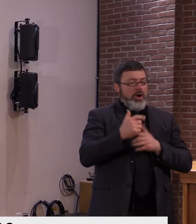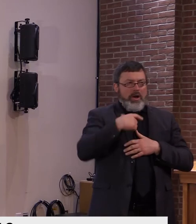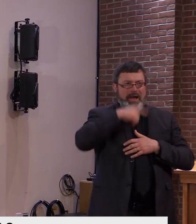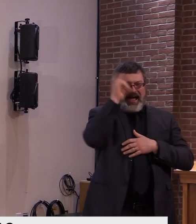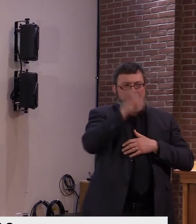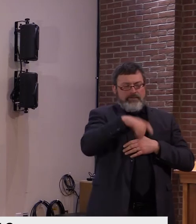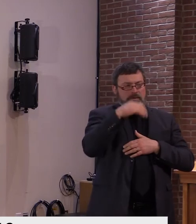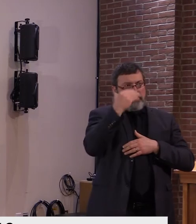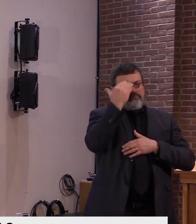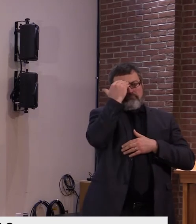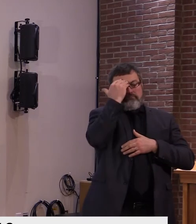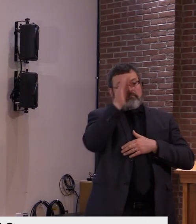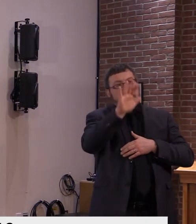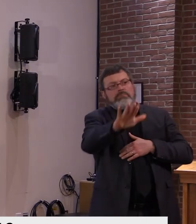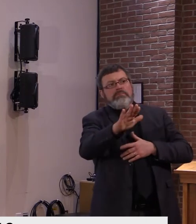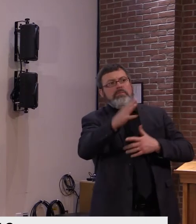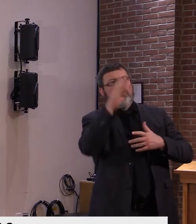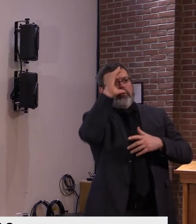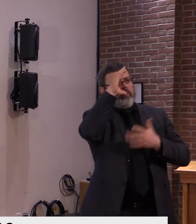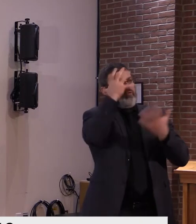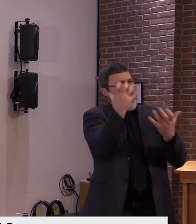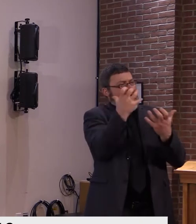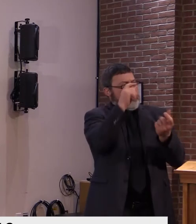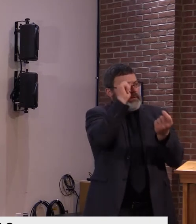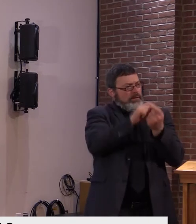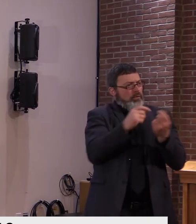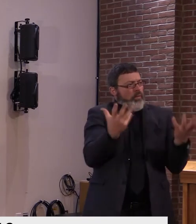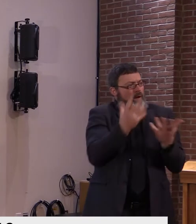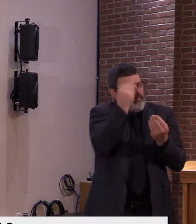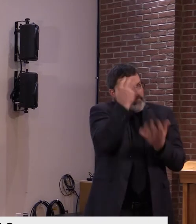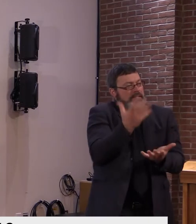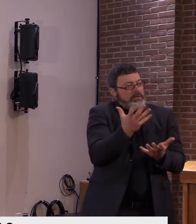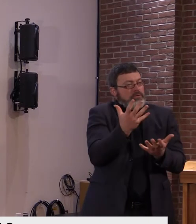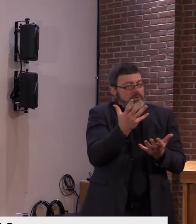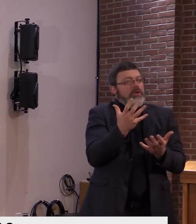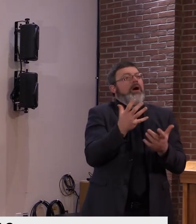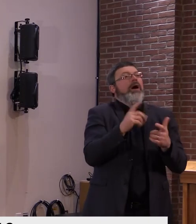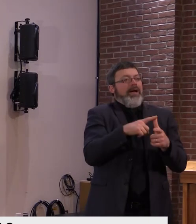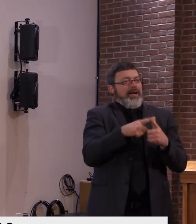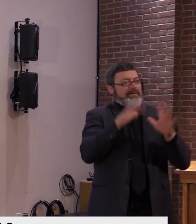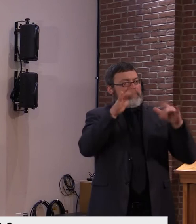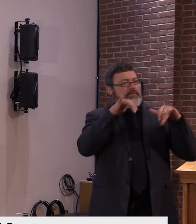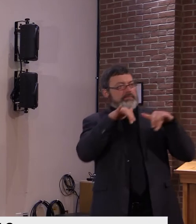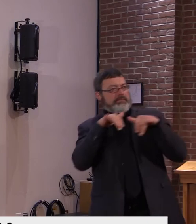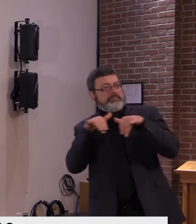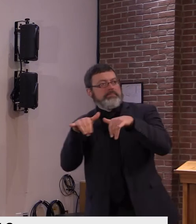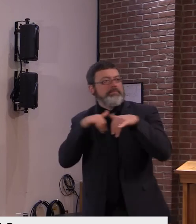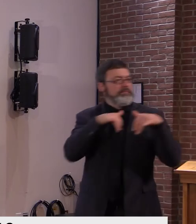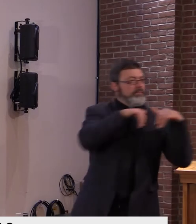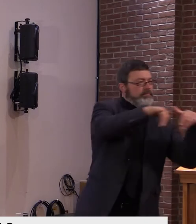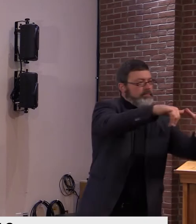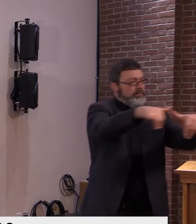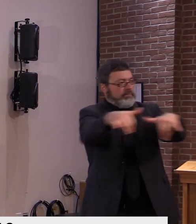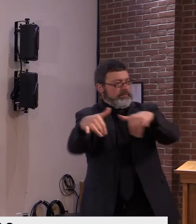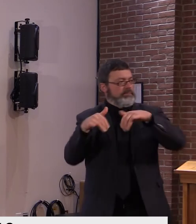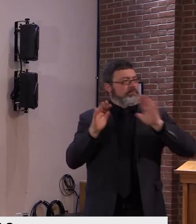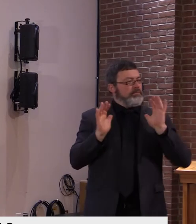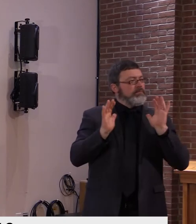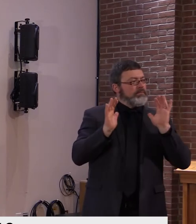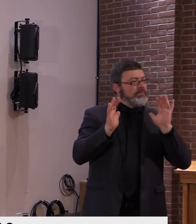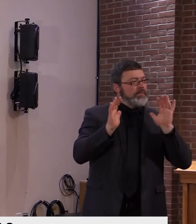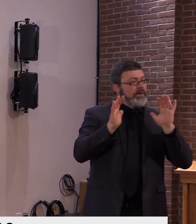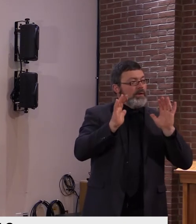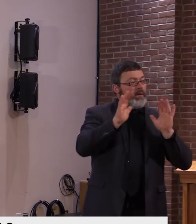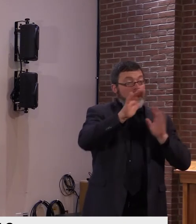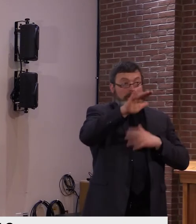going to protect their population in the way they wanted to. So I think you're a little early with your question, but it's a great